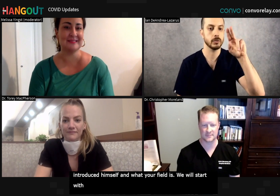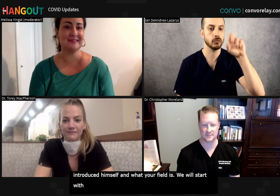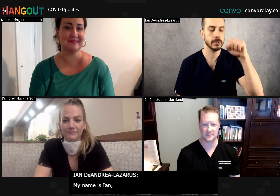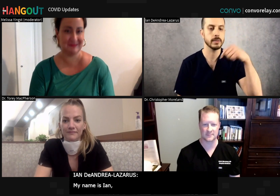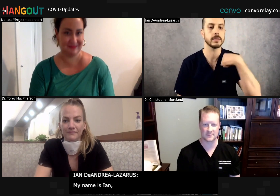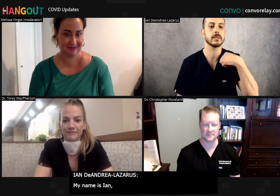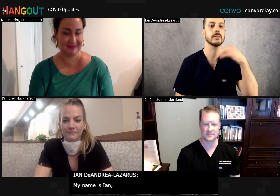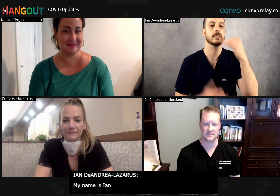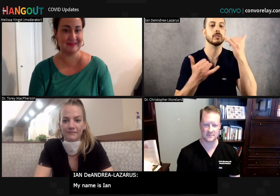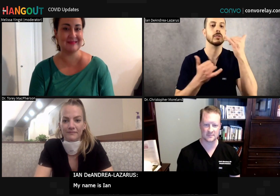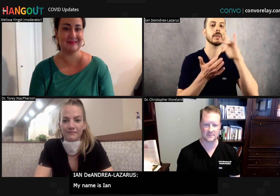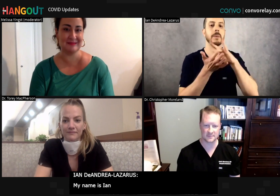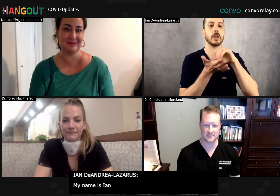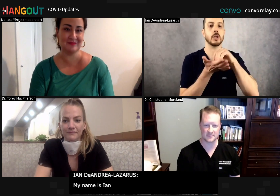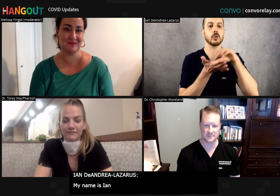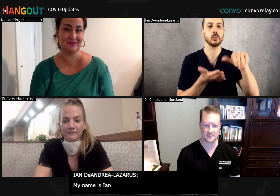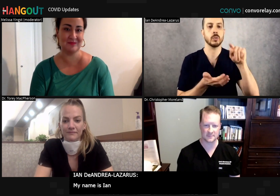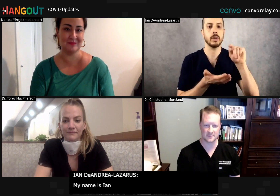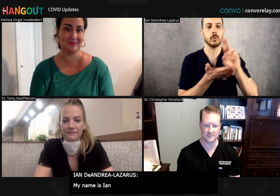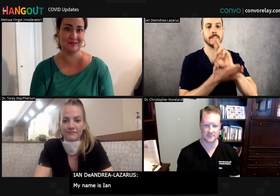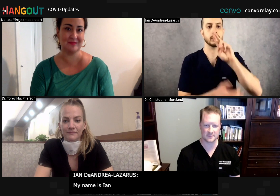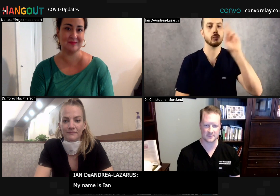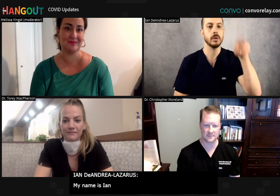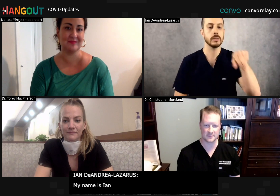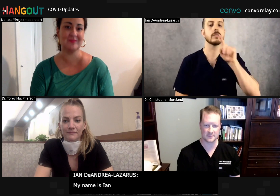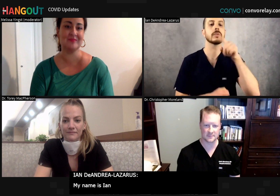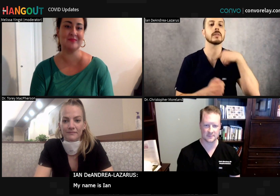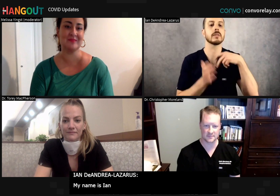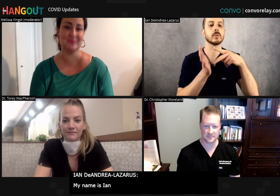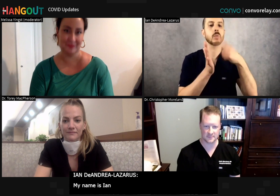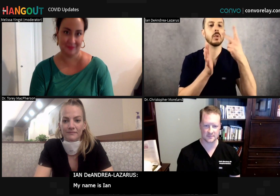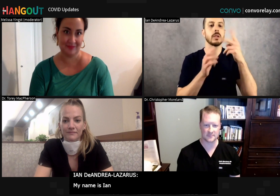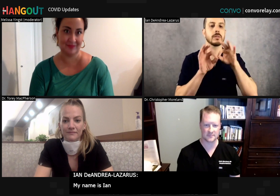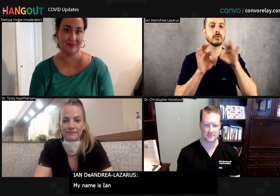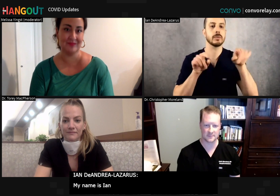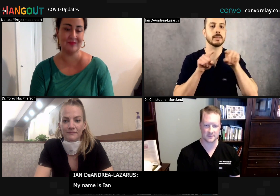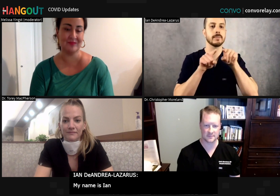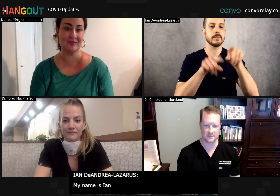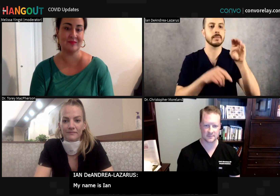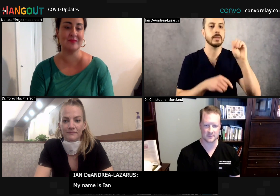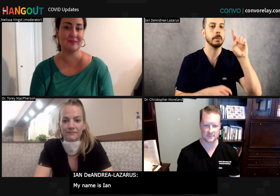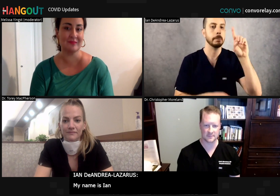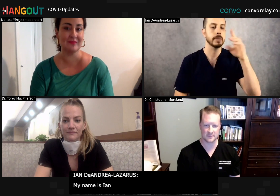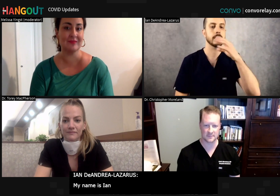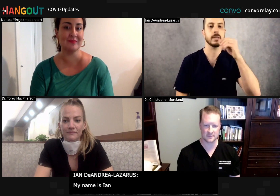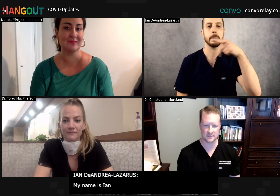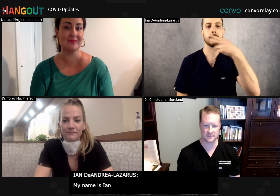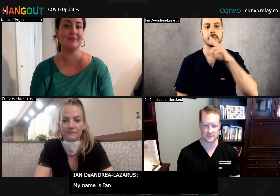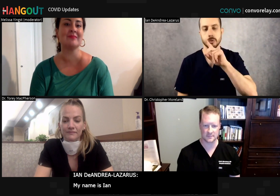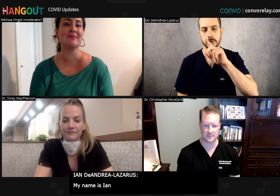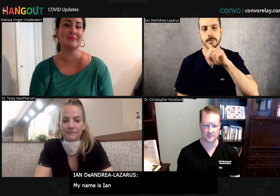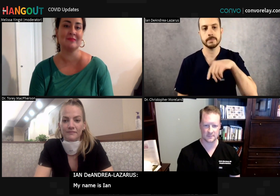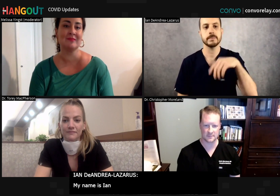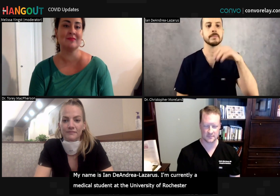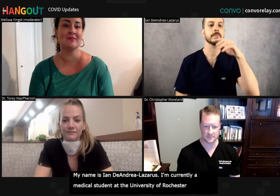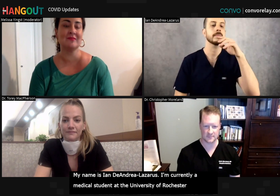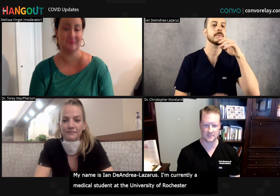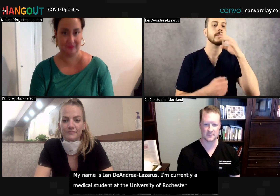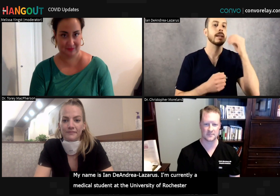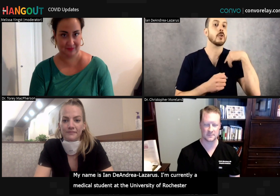DeAndrea-Lazarus. I'm currently a medical student at the University of Rochester. I'm a dual degree, MD and